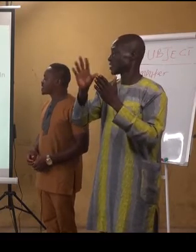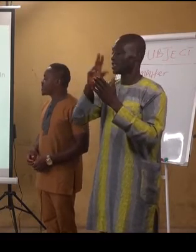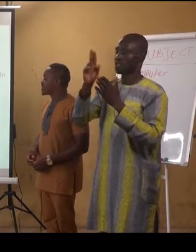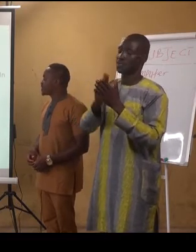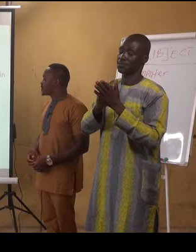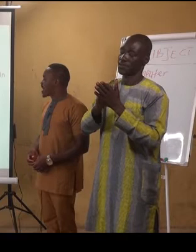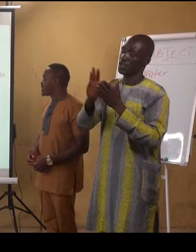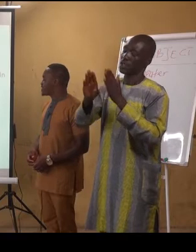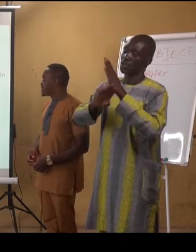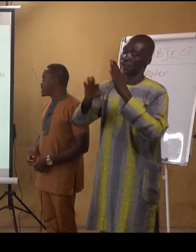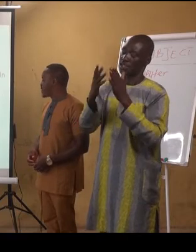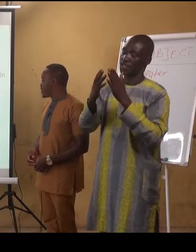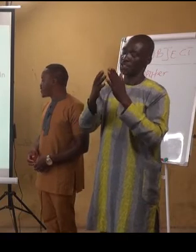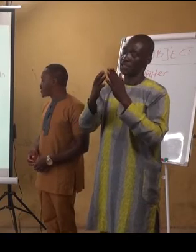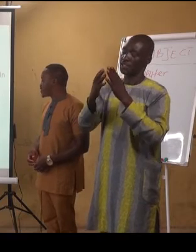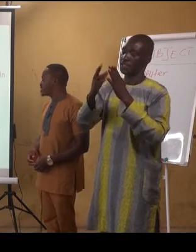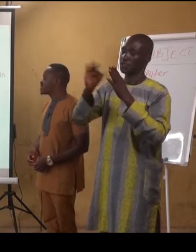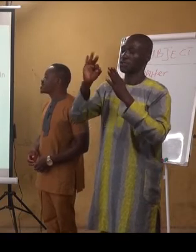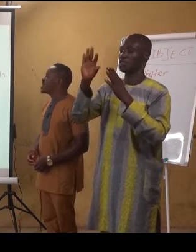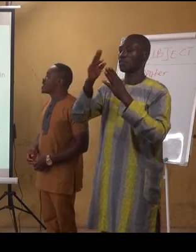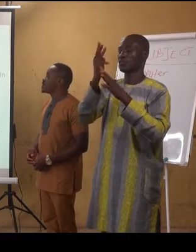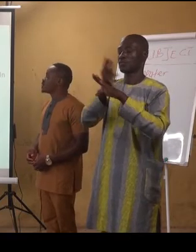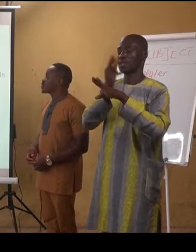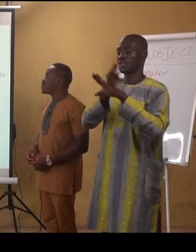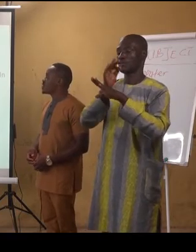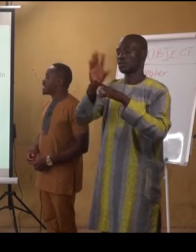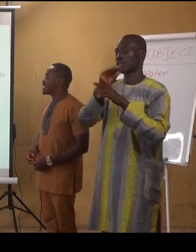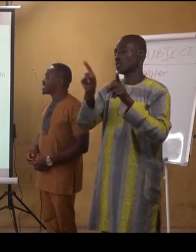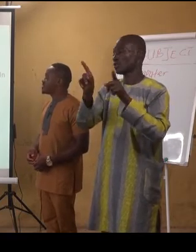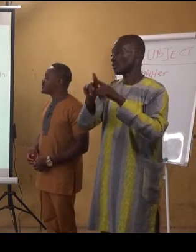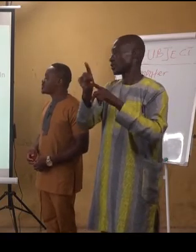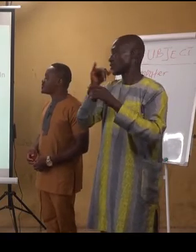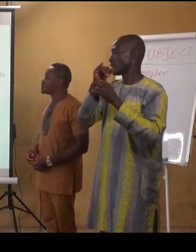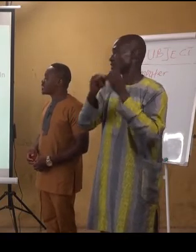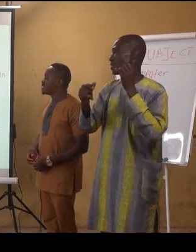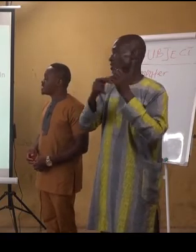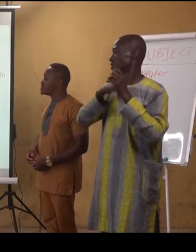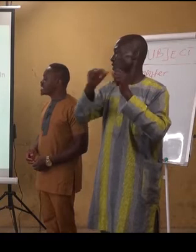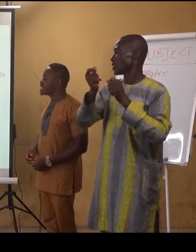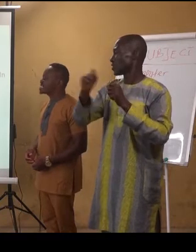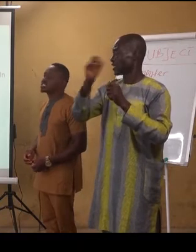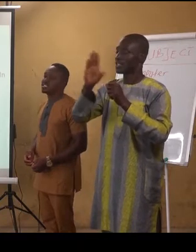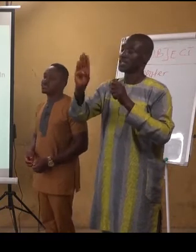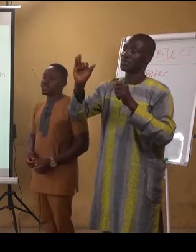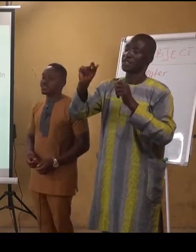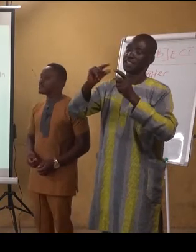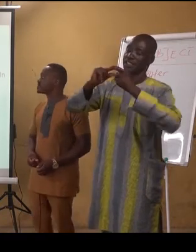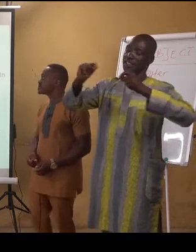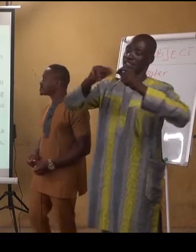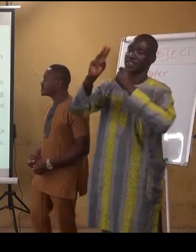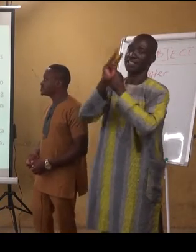basic expression for arithmetic operations also, and lastly, we should be able to write a basic